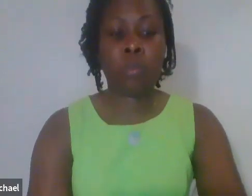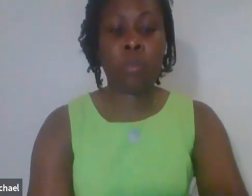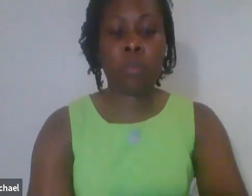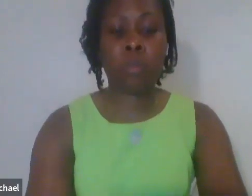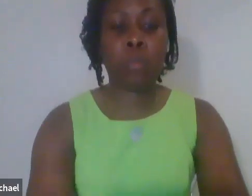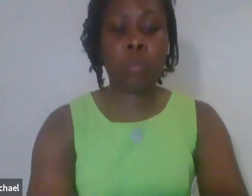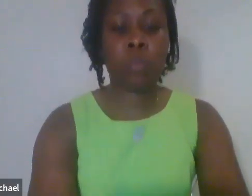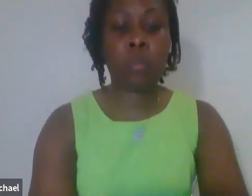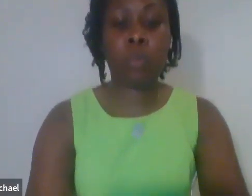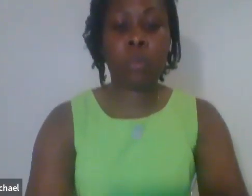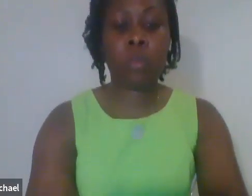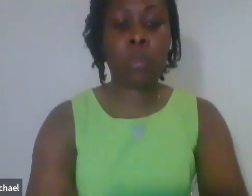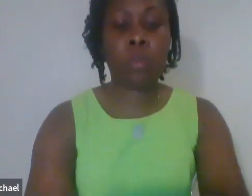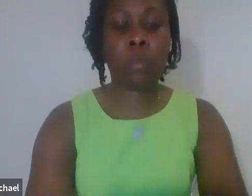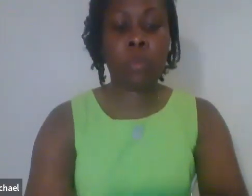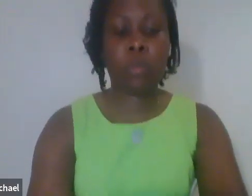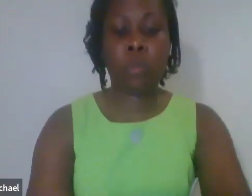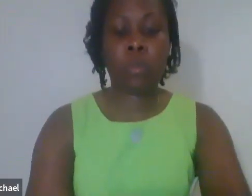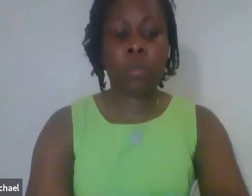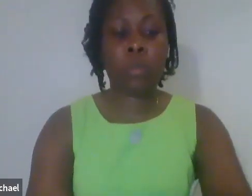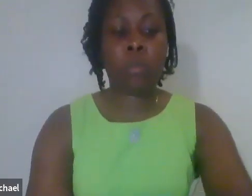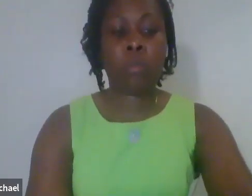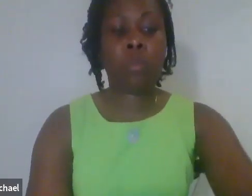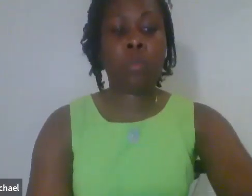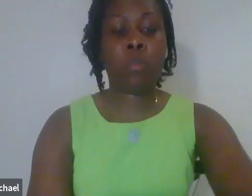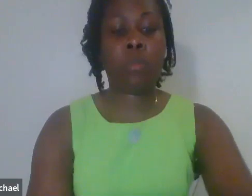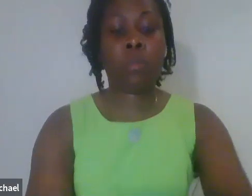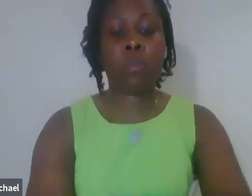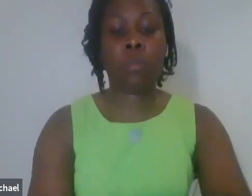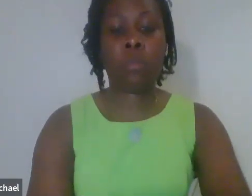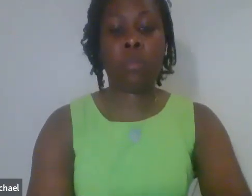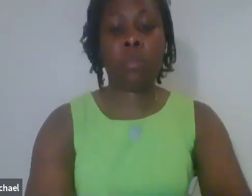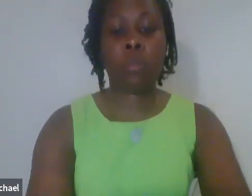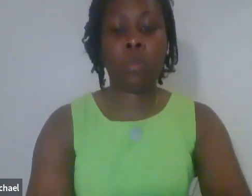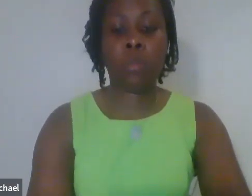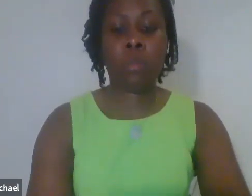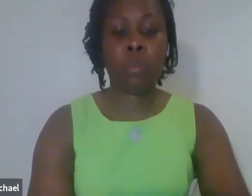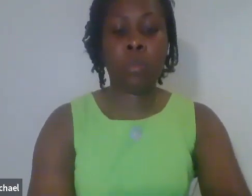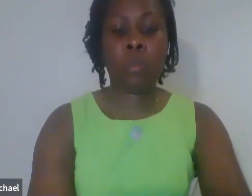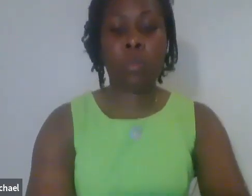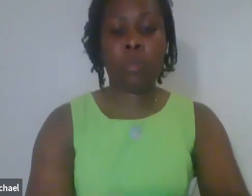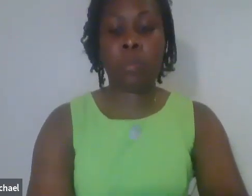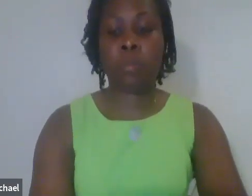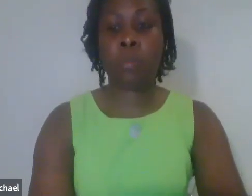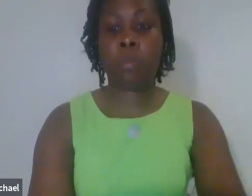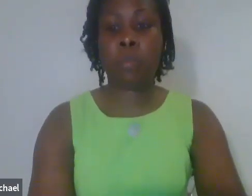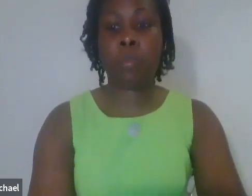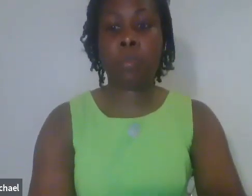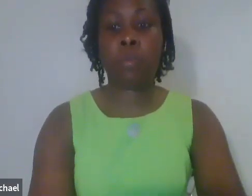very important and they came out very well in everything that Ashura said. So I am curious if you have any other